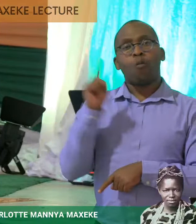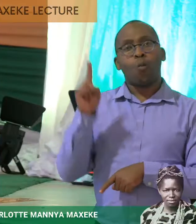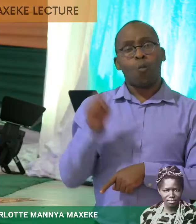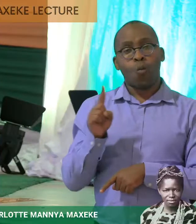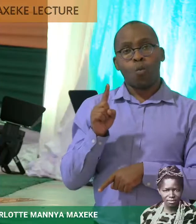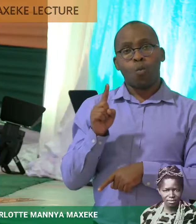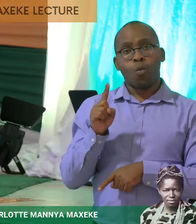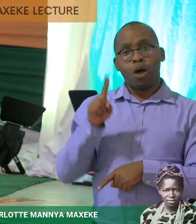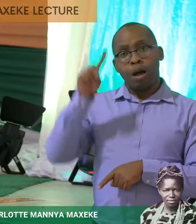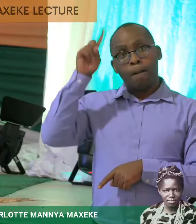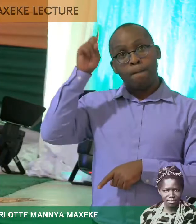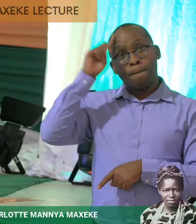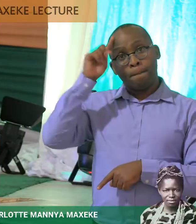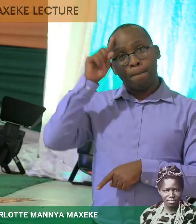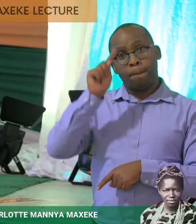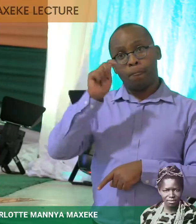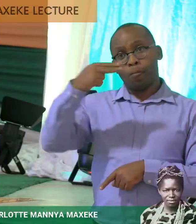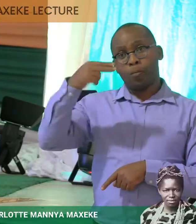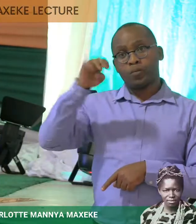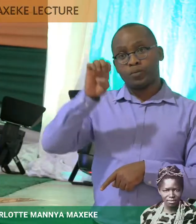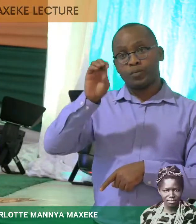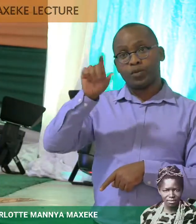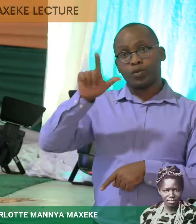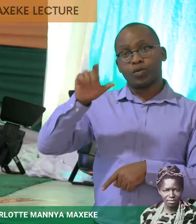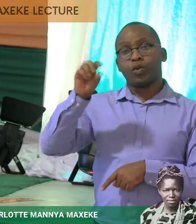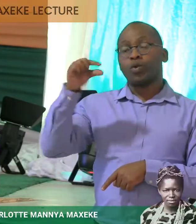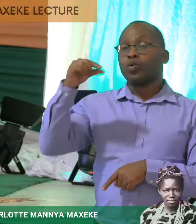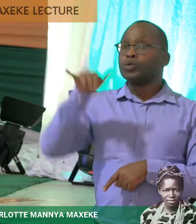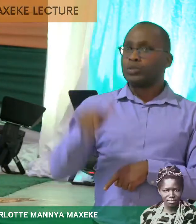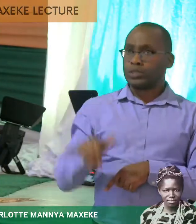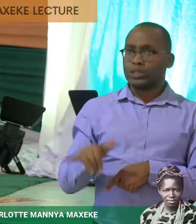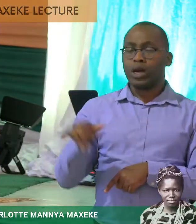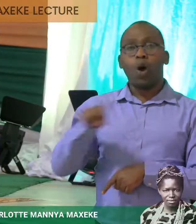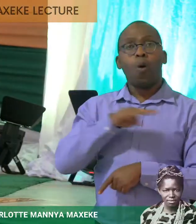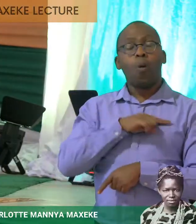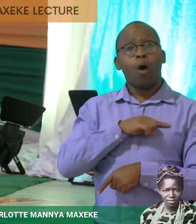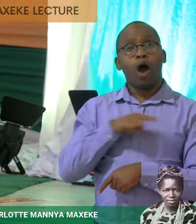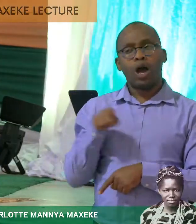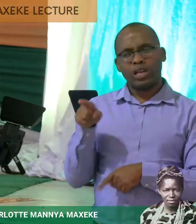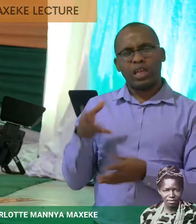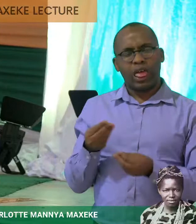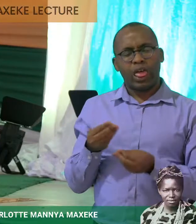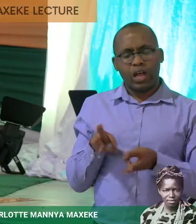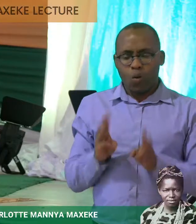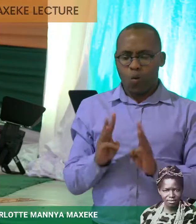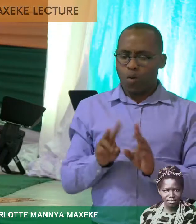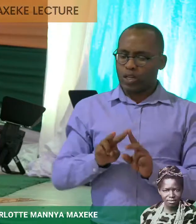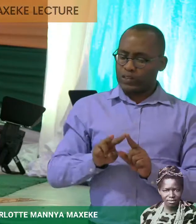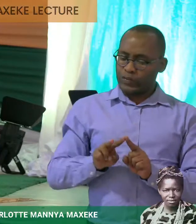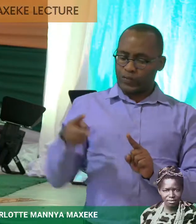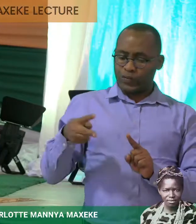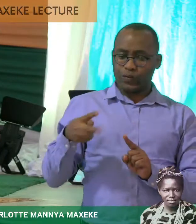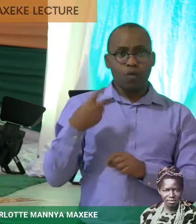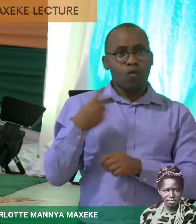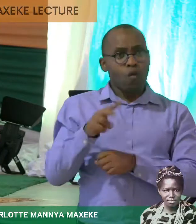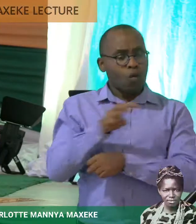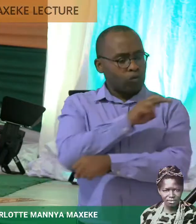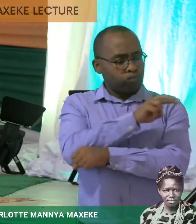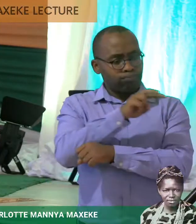Ngokuqinisekileyo yile ndlela yakhe awayezibona ngayo izinto le eyenza ukuba athabathe